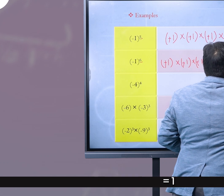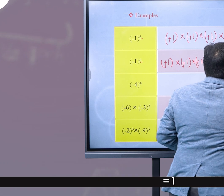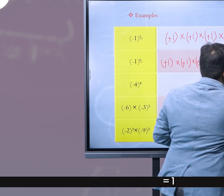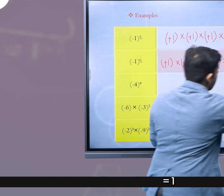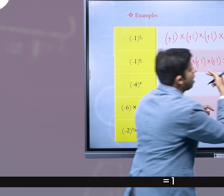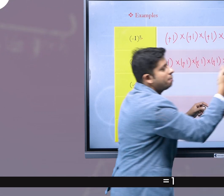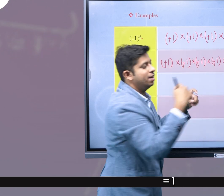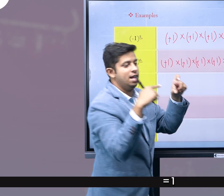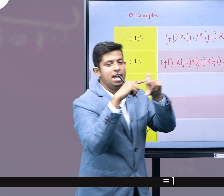One.